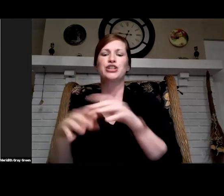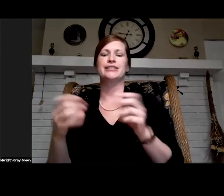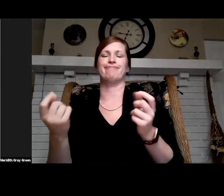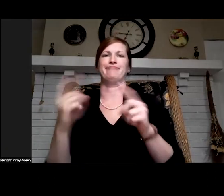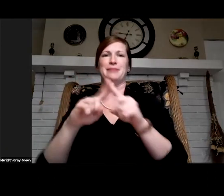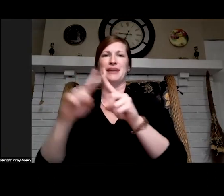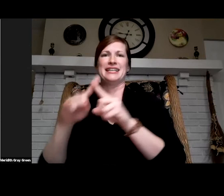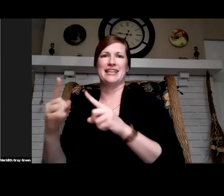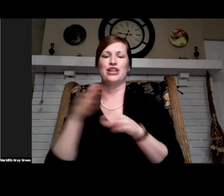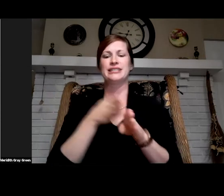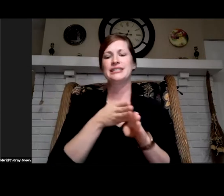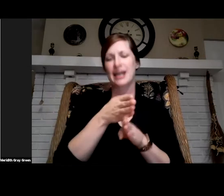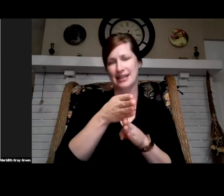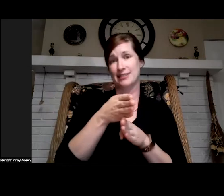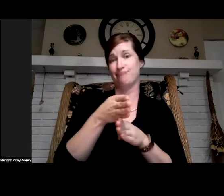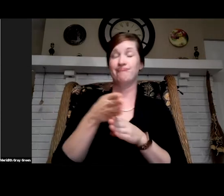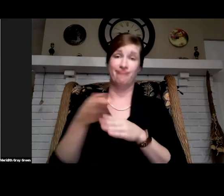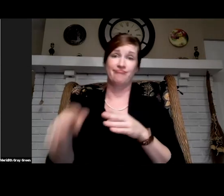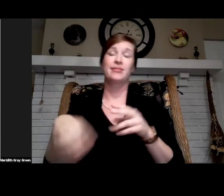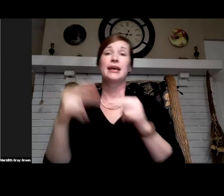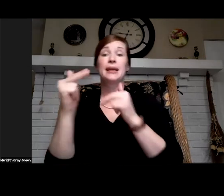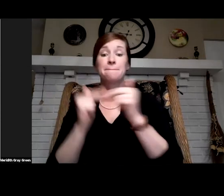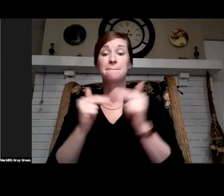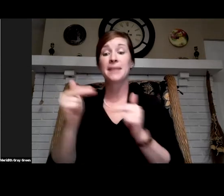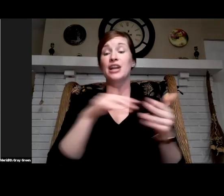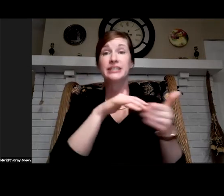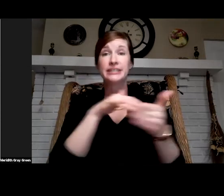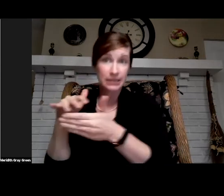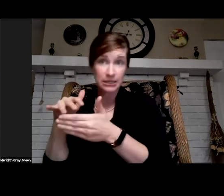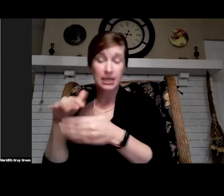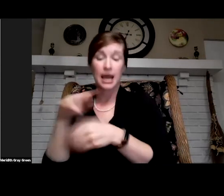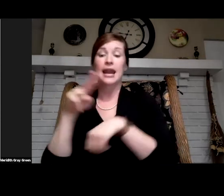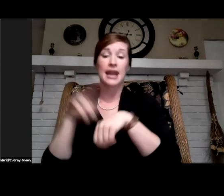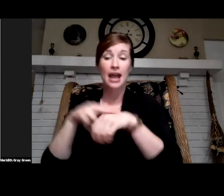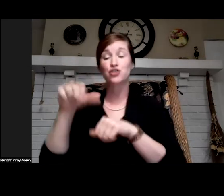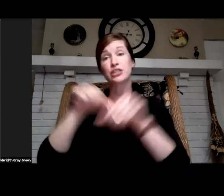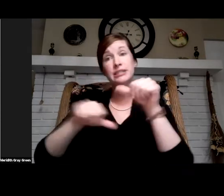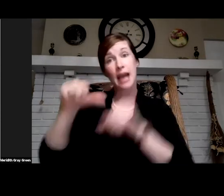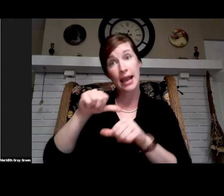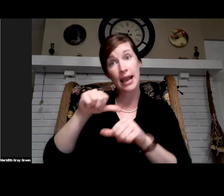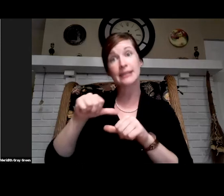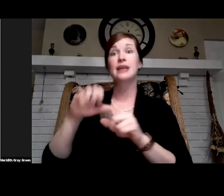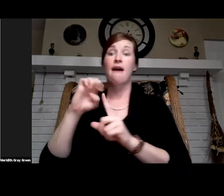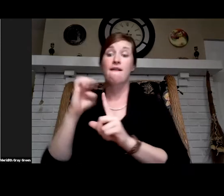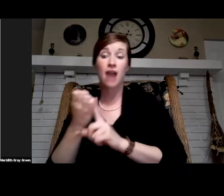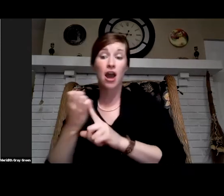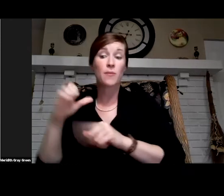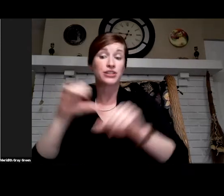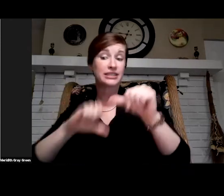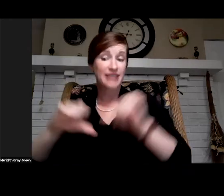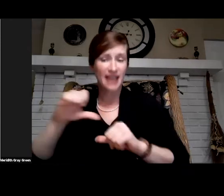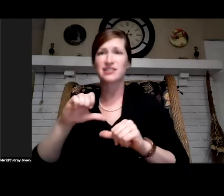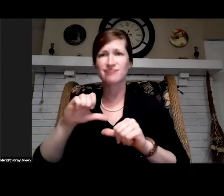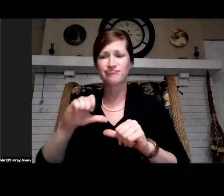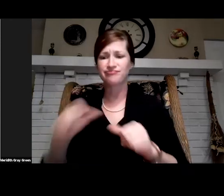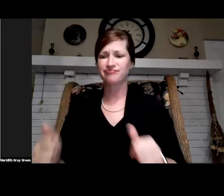And his work is just layered on so many different ways in architecture, natural